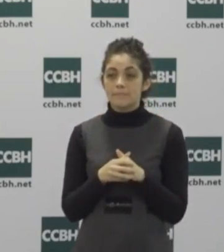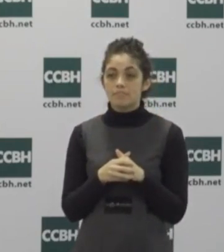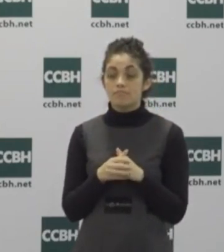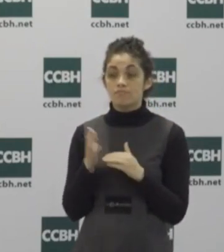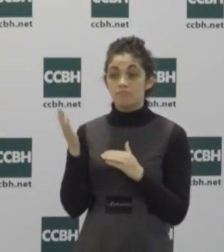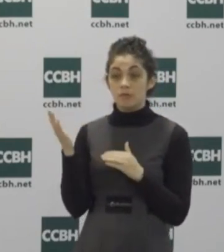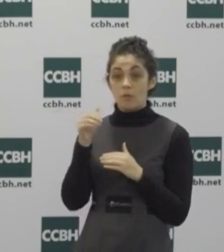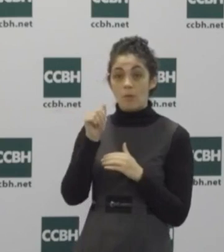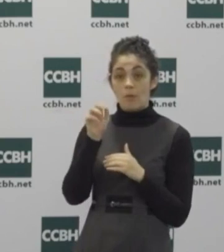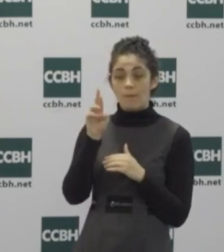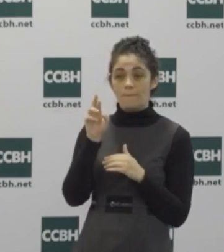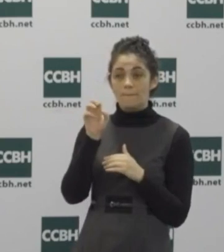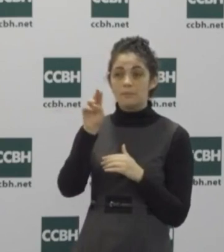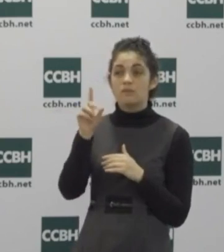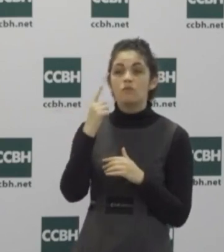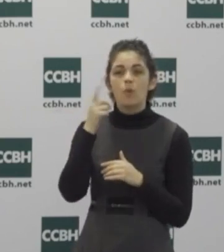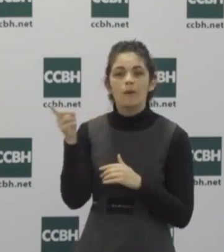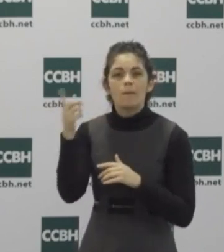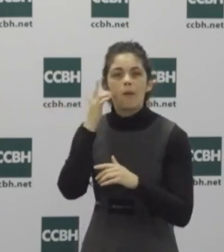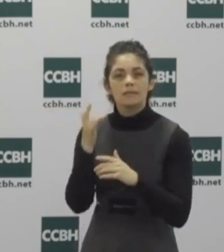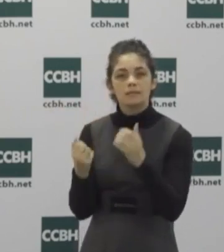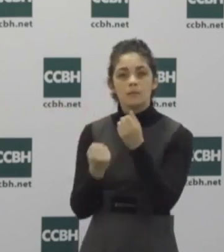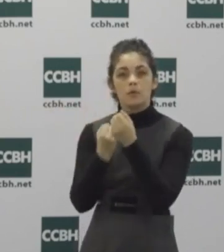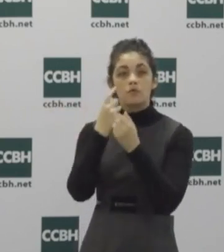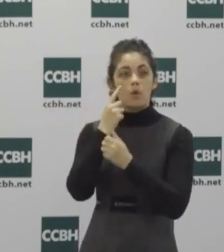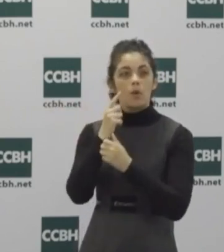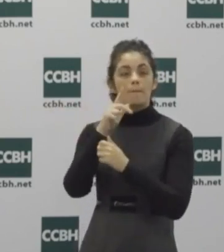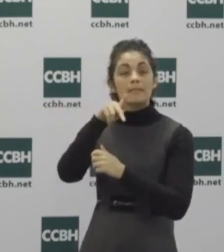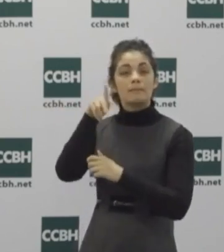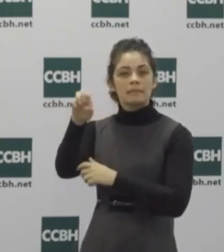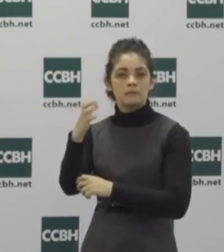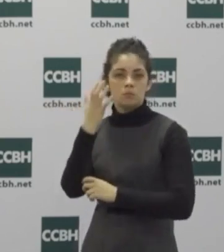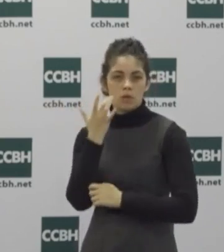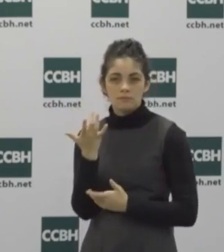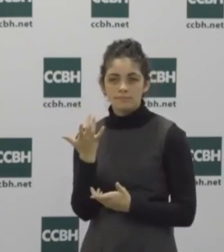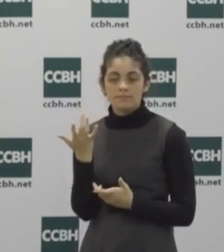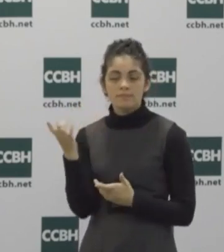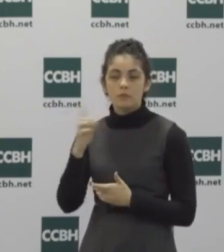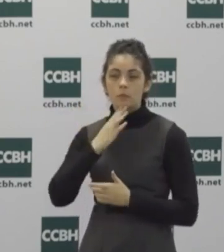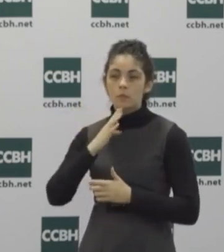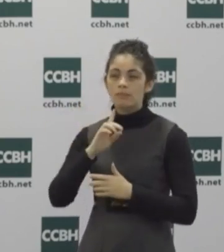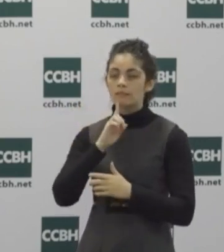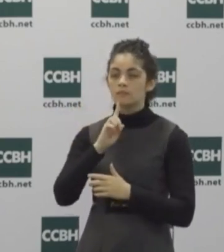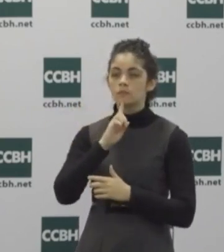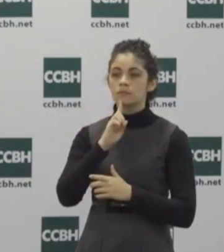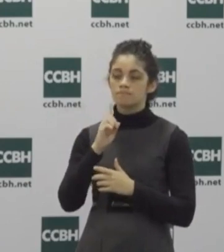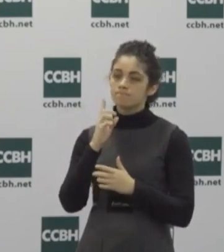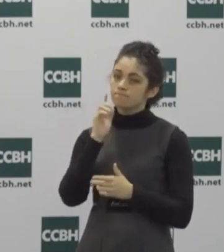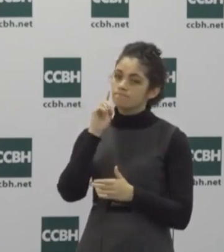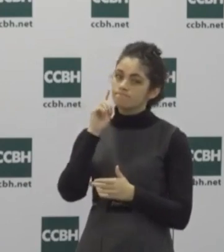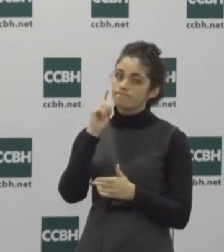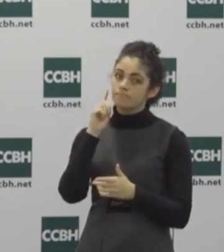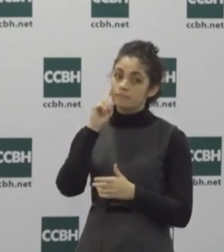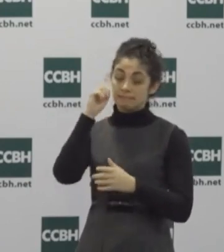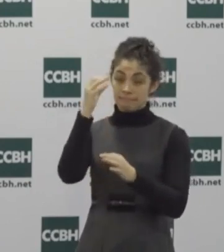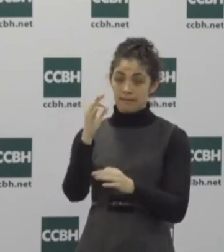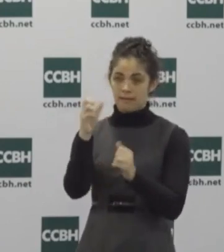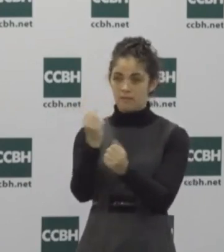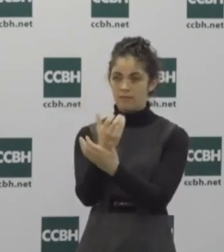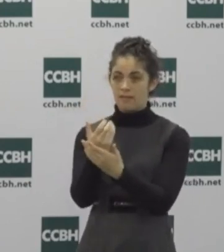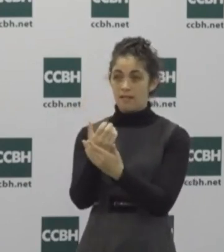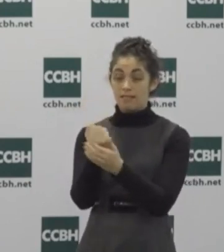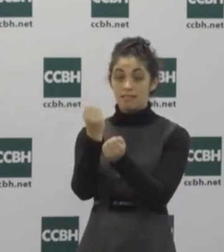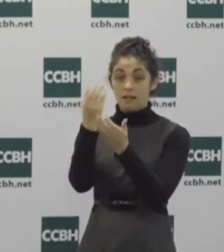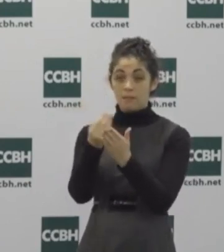Armand for his support, particularly around personal protective equipment. He has committed through the county budget a lot